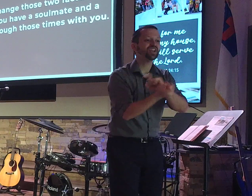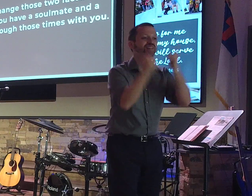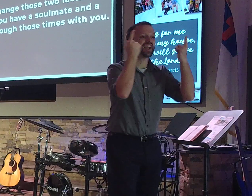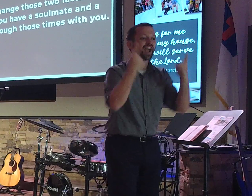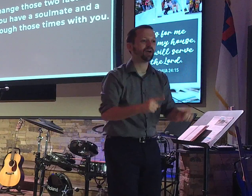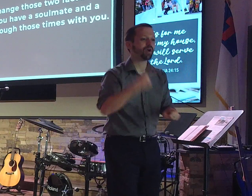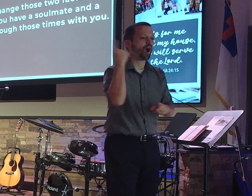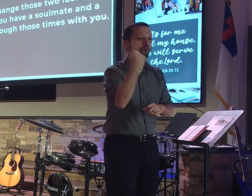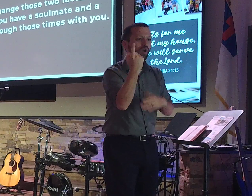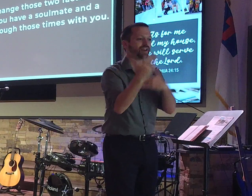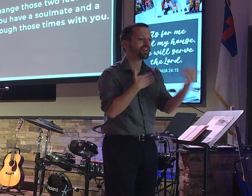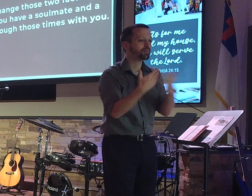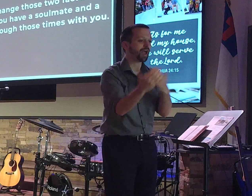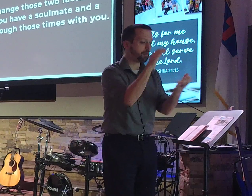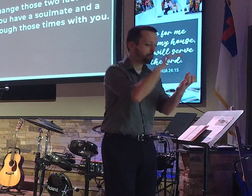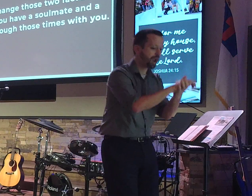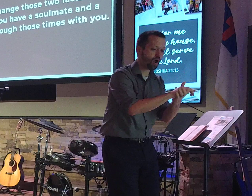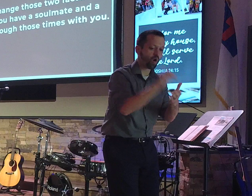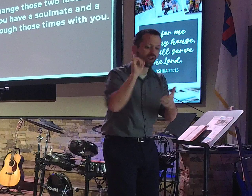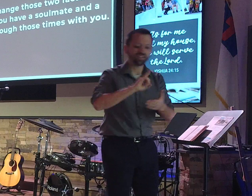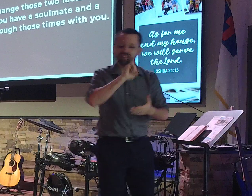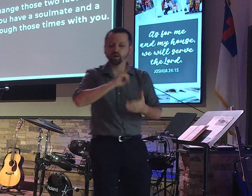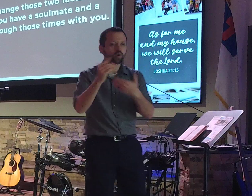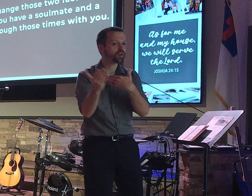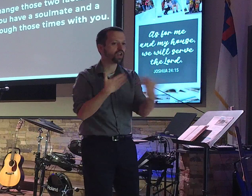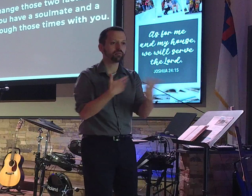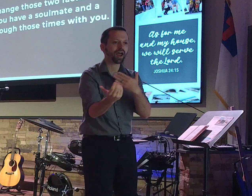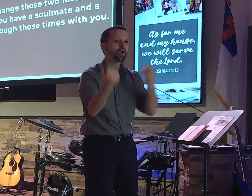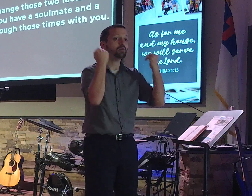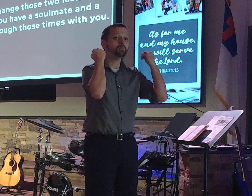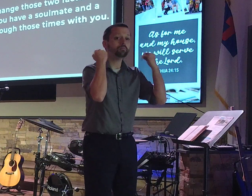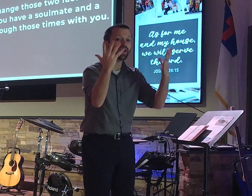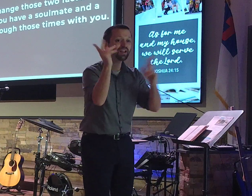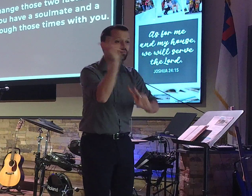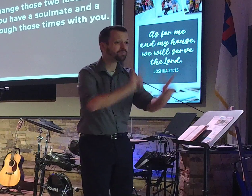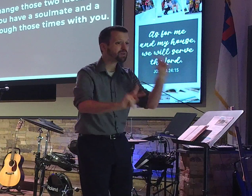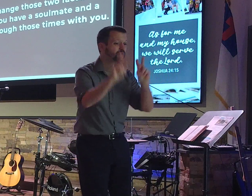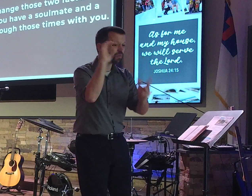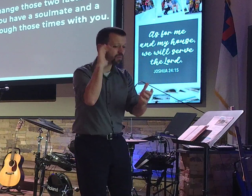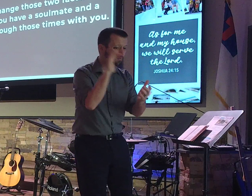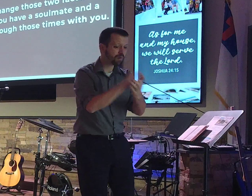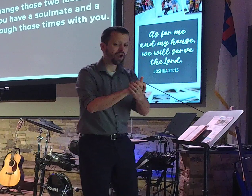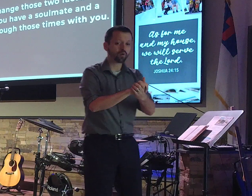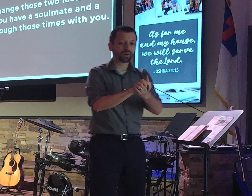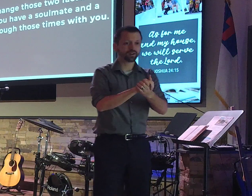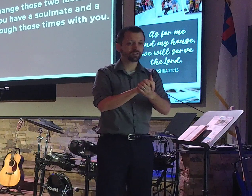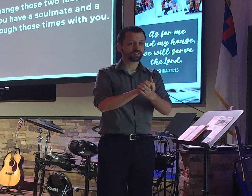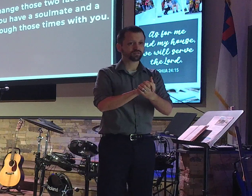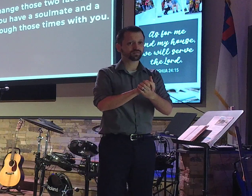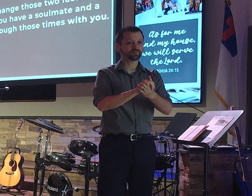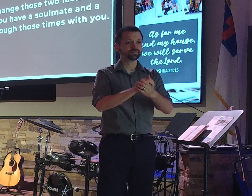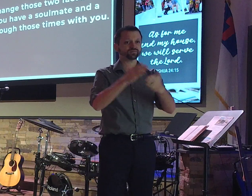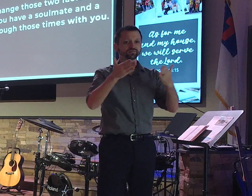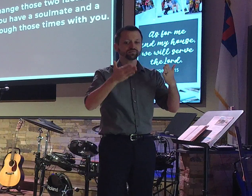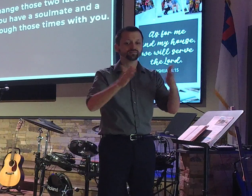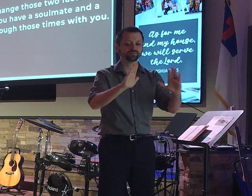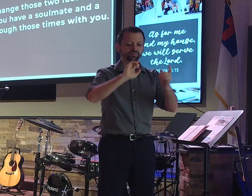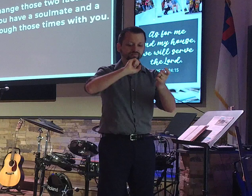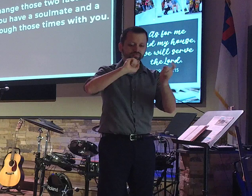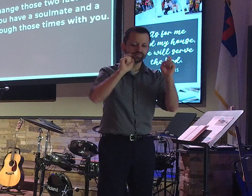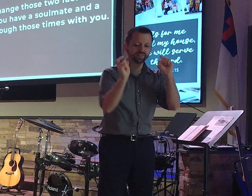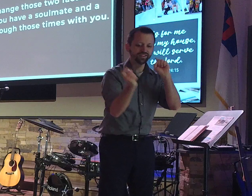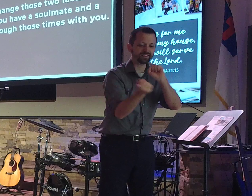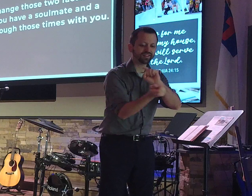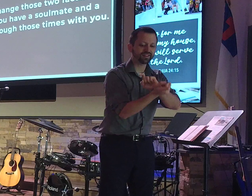not. Unfortunately, many married couples allow change and trials